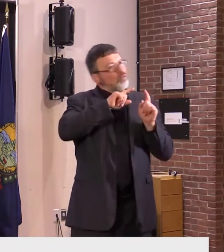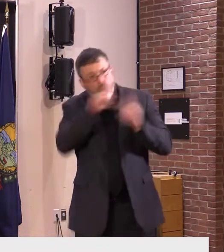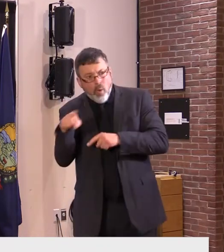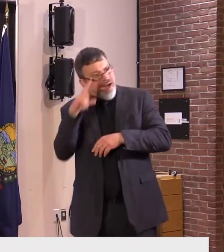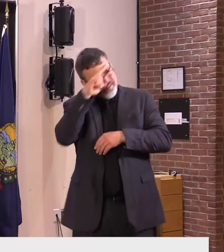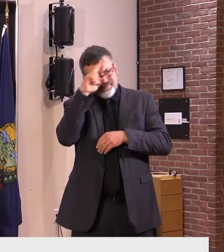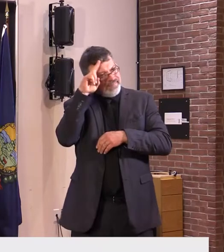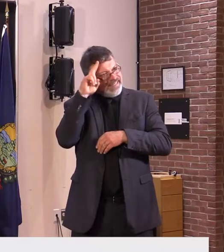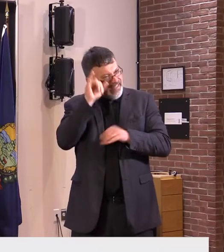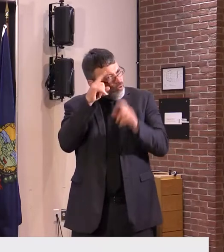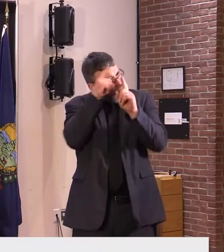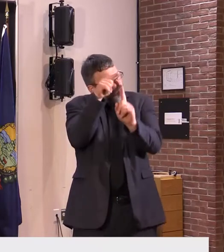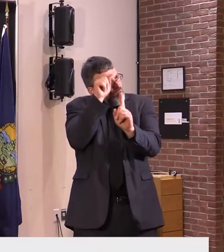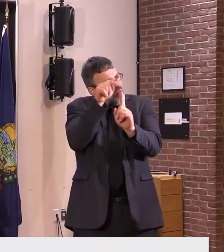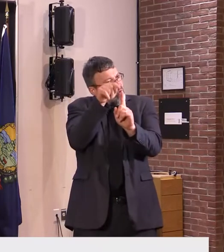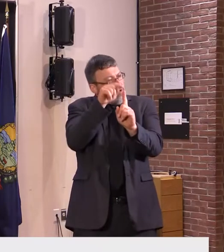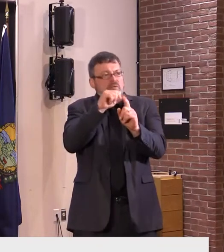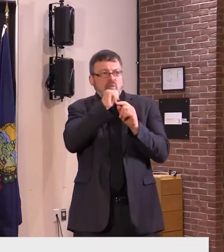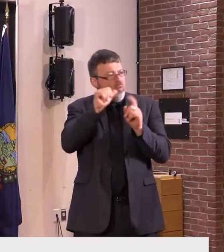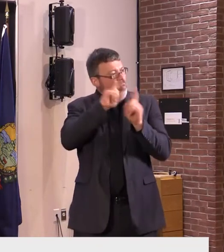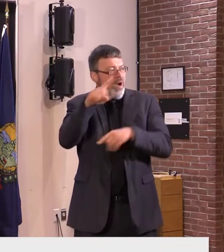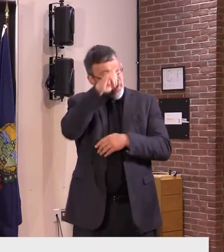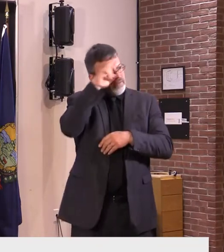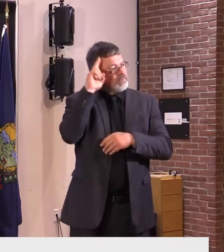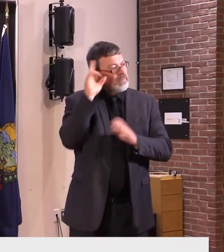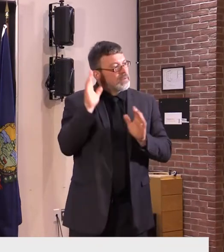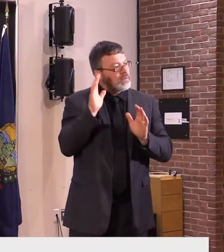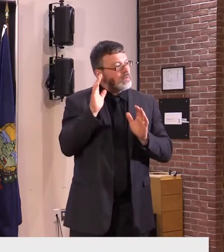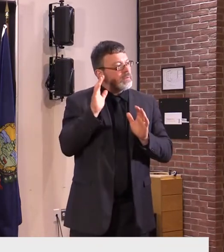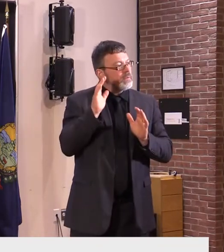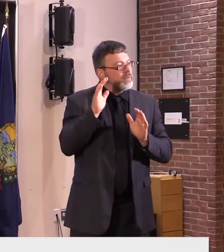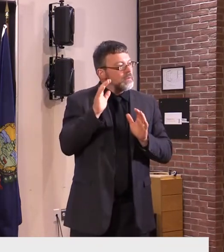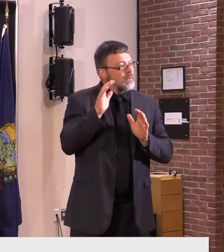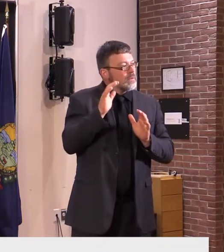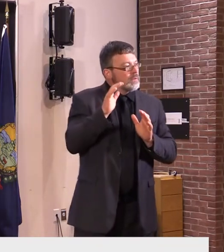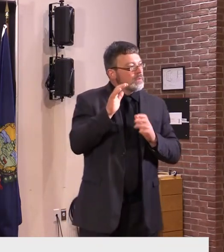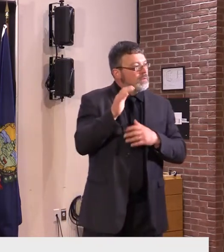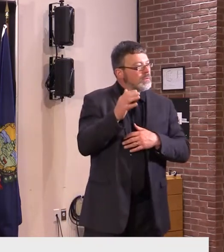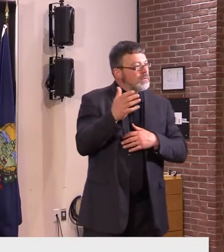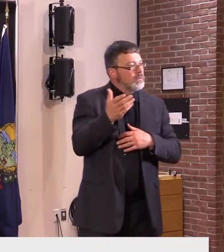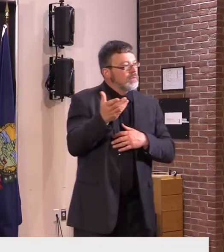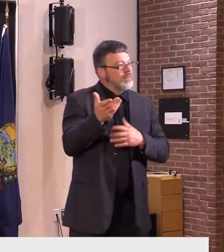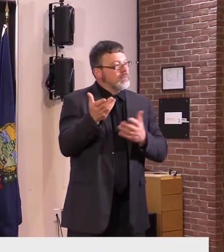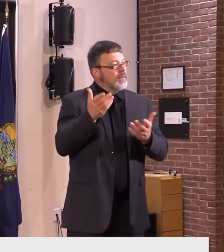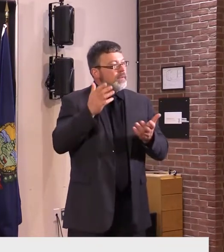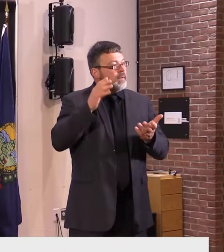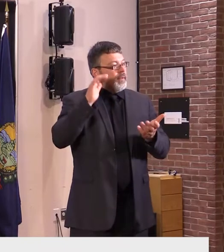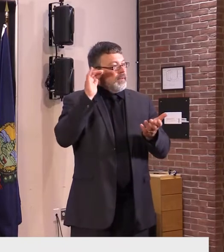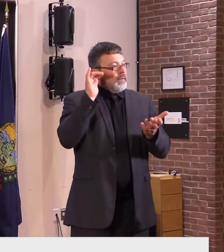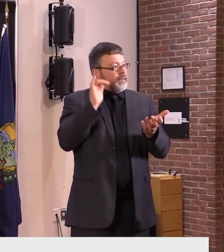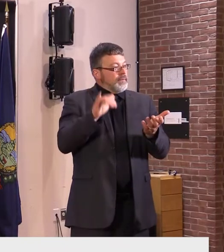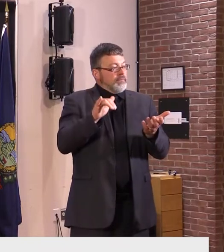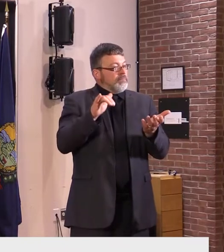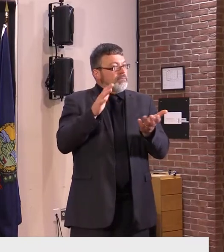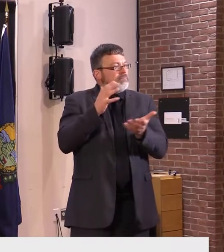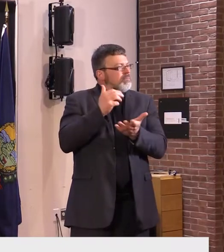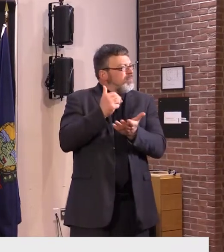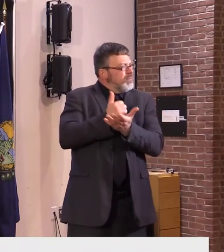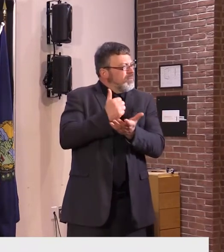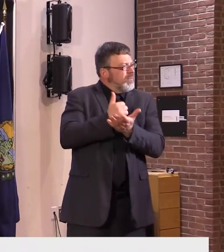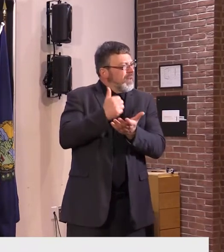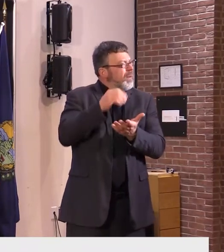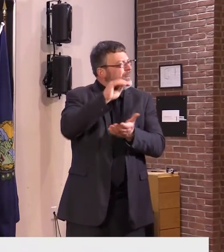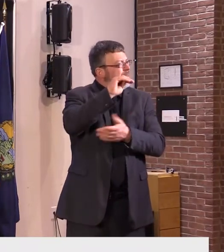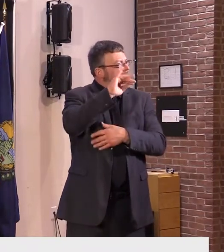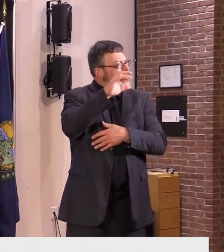mean you shouldn't seek treatment. You just don't know how things are going to progress. And don't think you're saving this